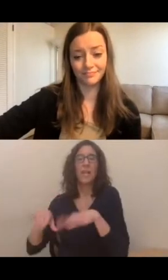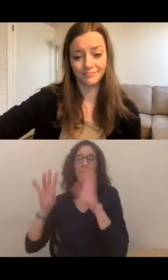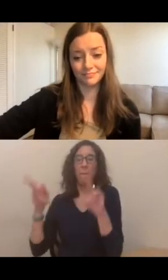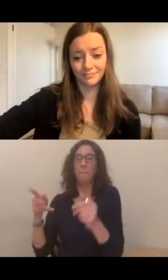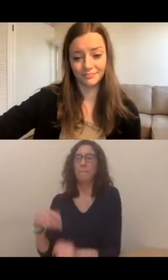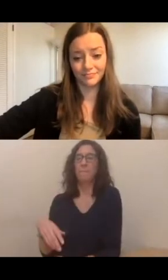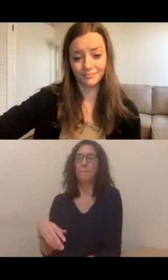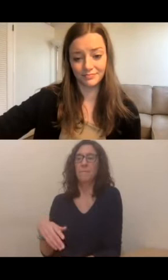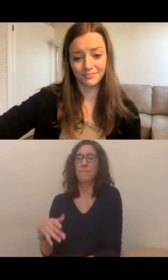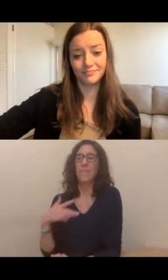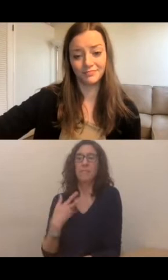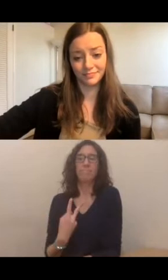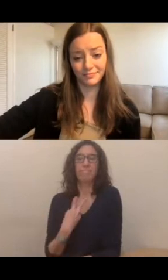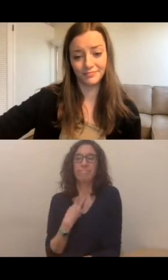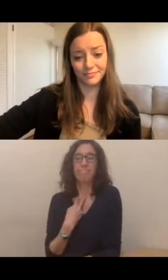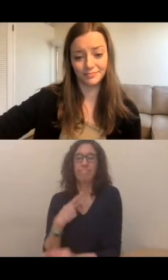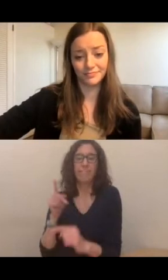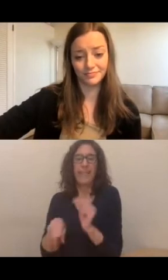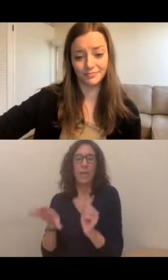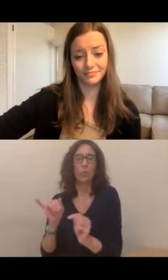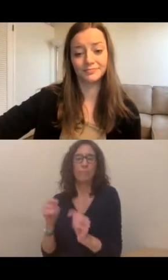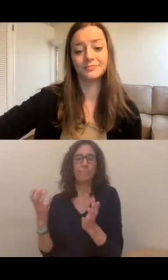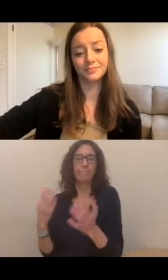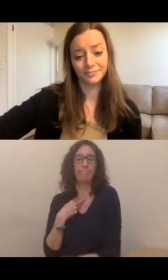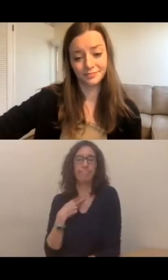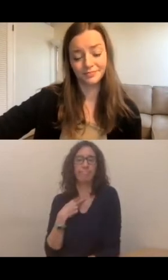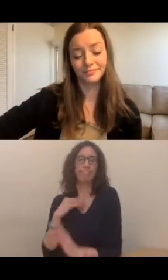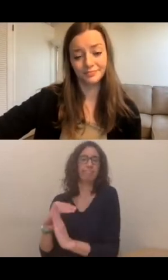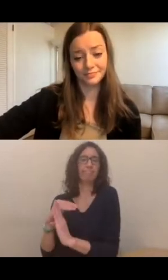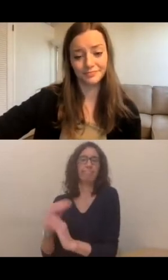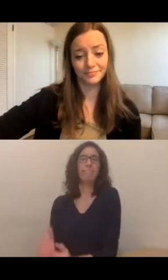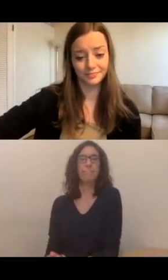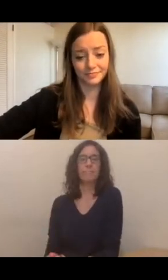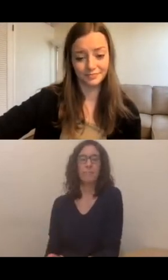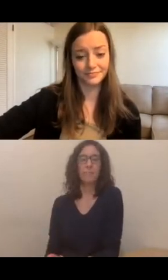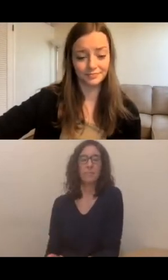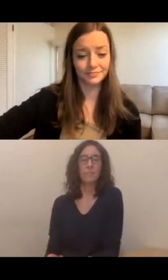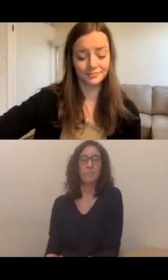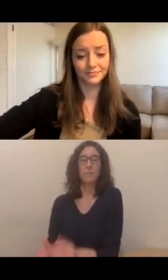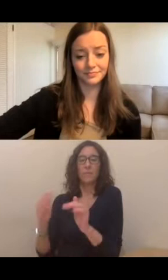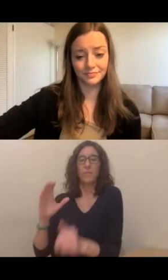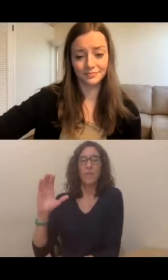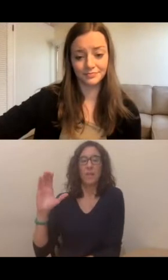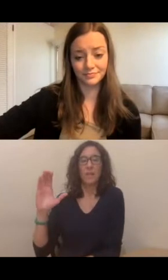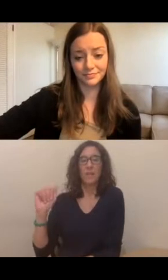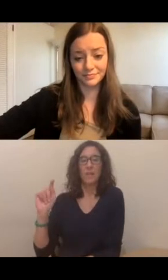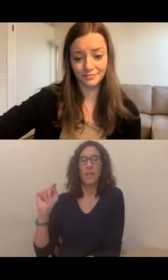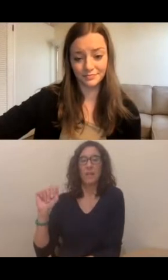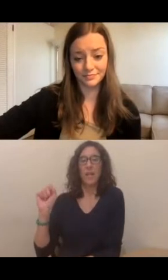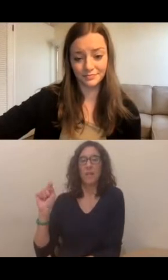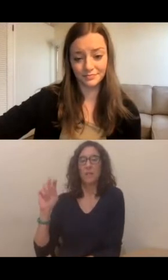Giving up is when you feel stuck and start to believe that you can't do the work, sort of like a mental block.